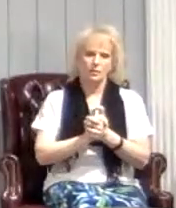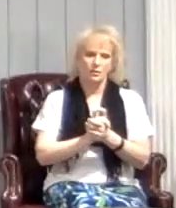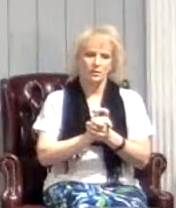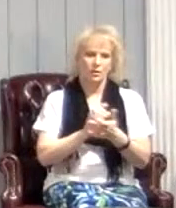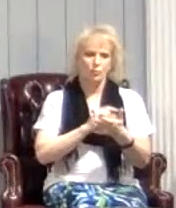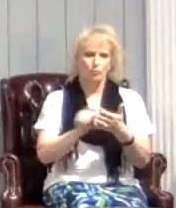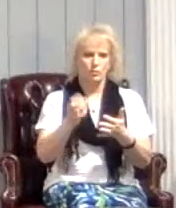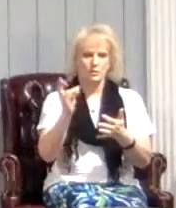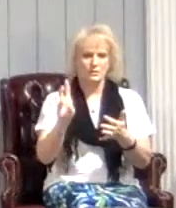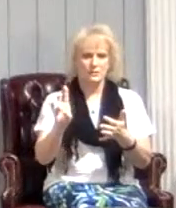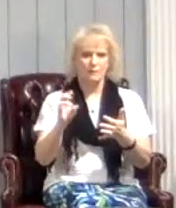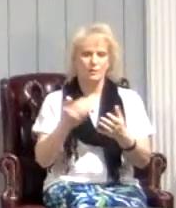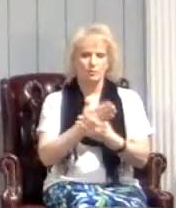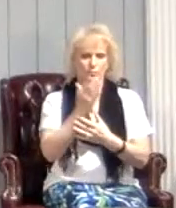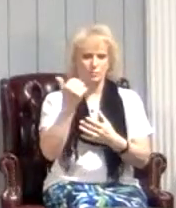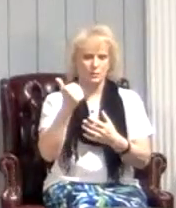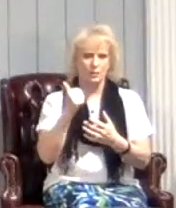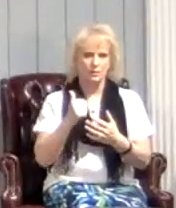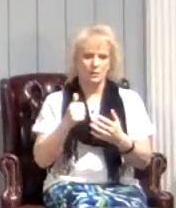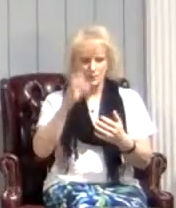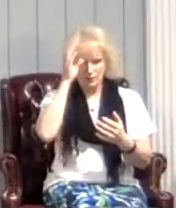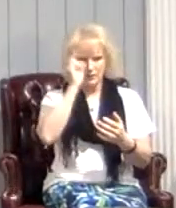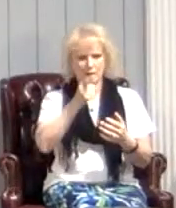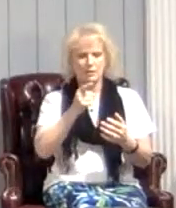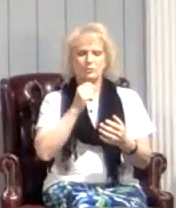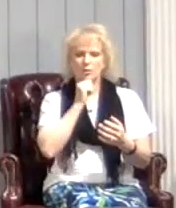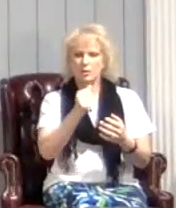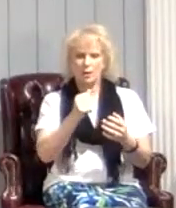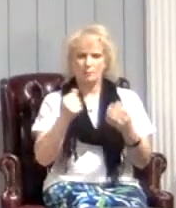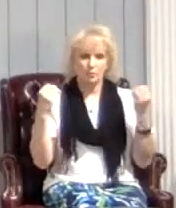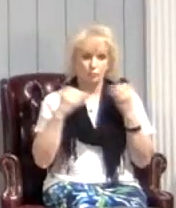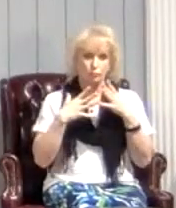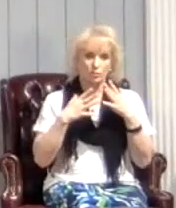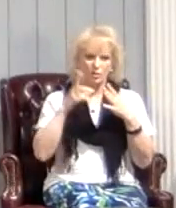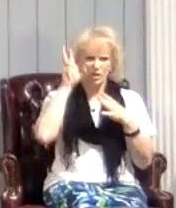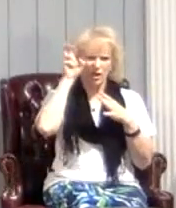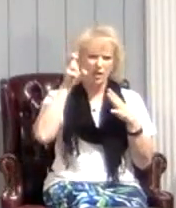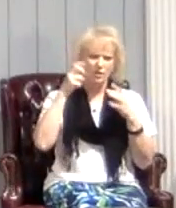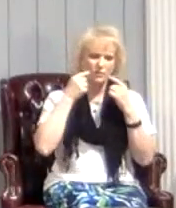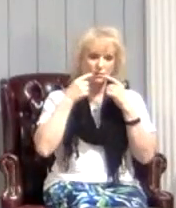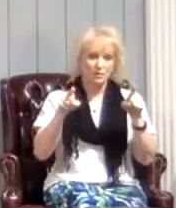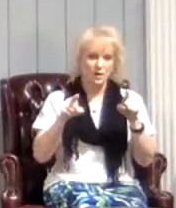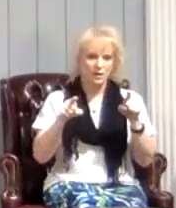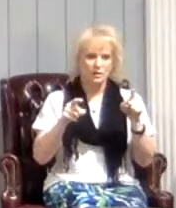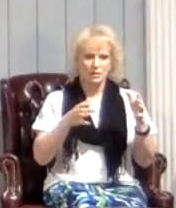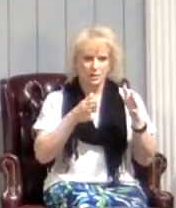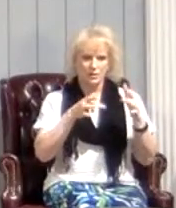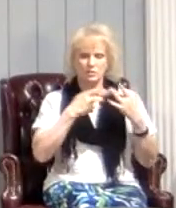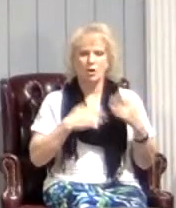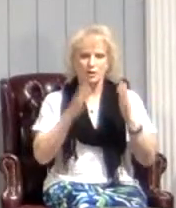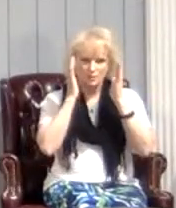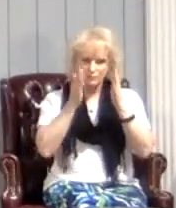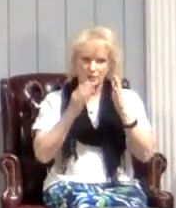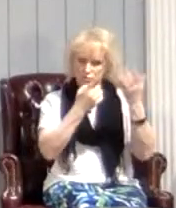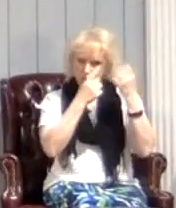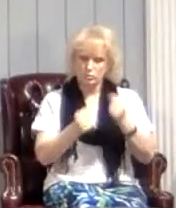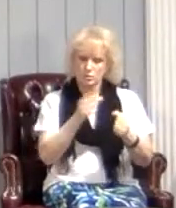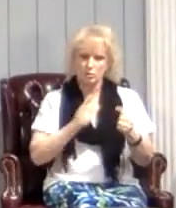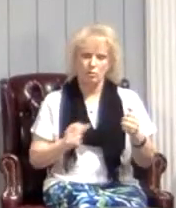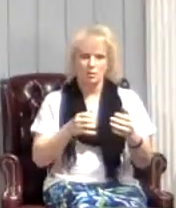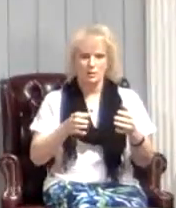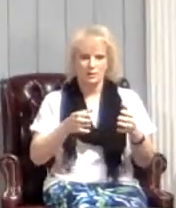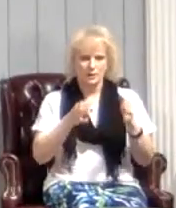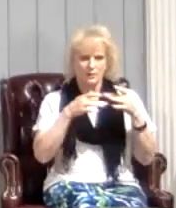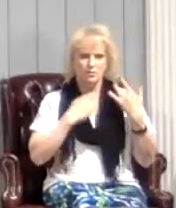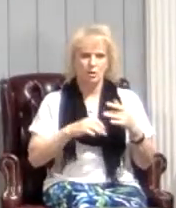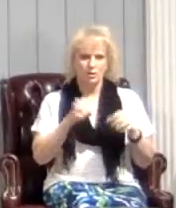verses 7 through 10. He shall not be afraid of evil tidings. His heart is fixed, trusting in the Lord. His heart is established. He shall